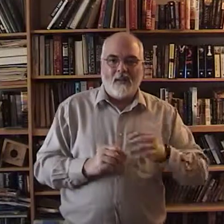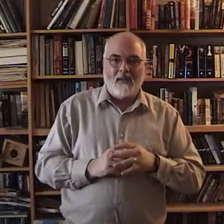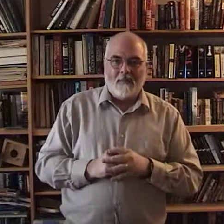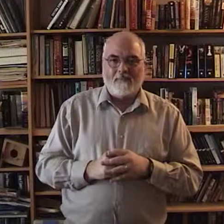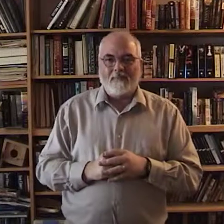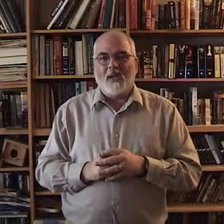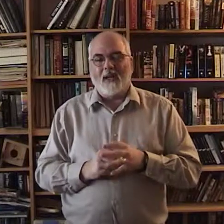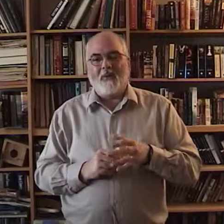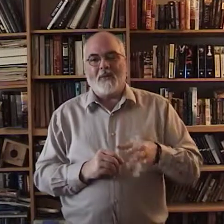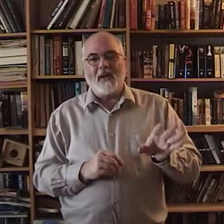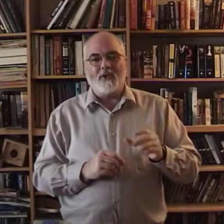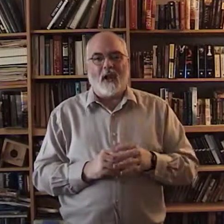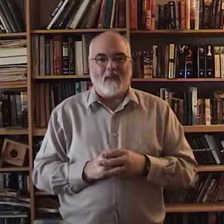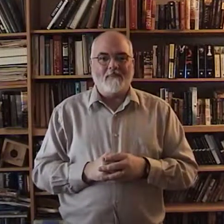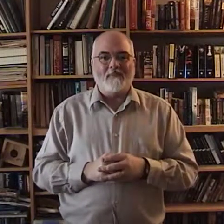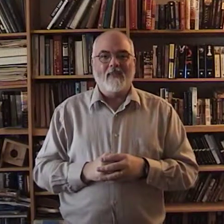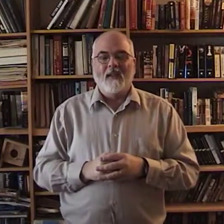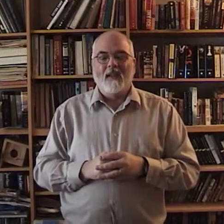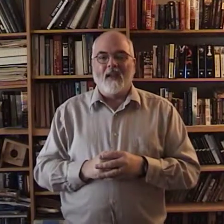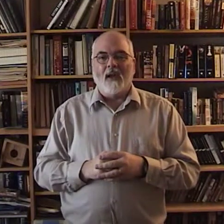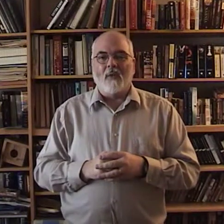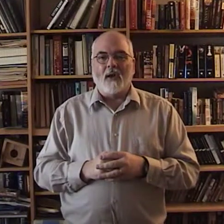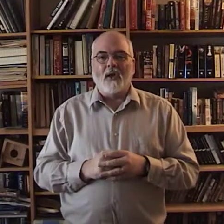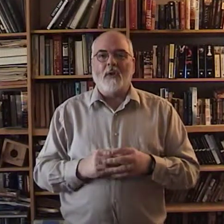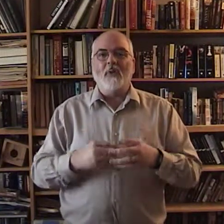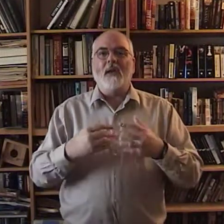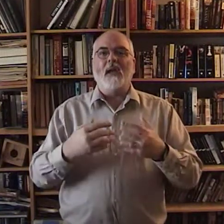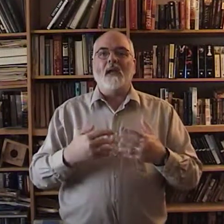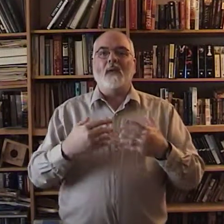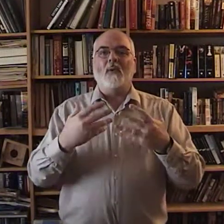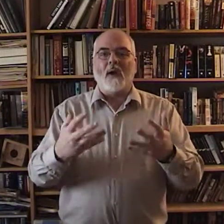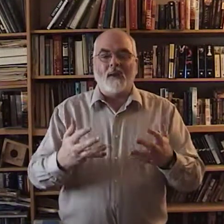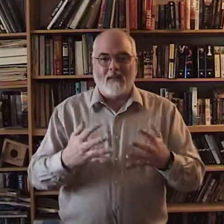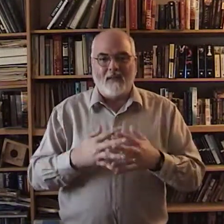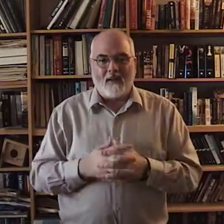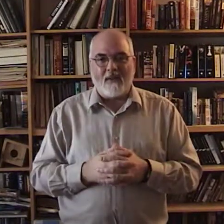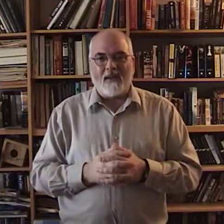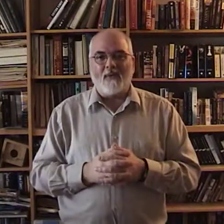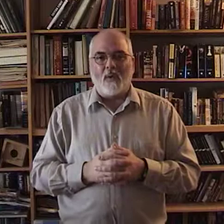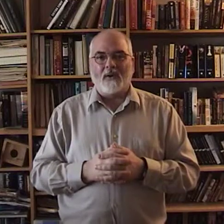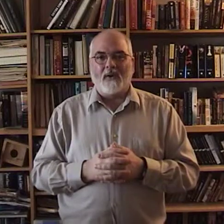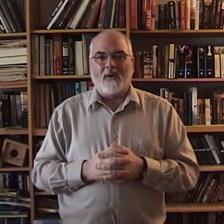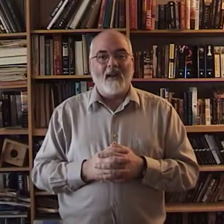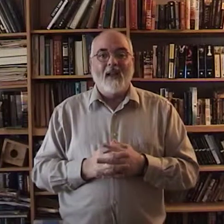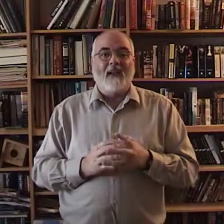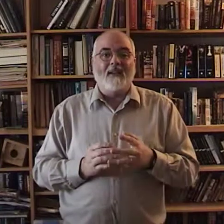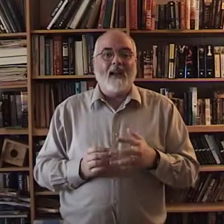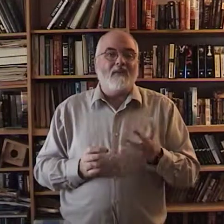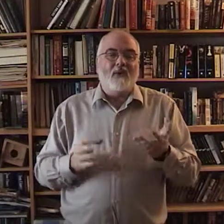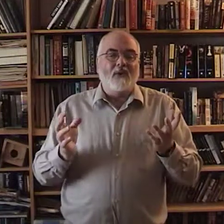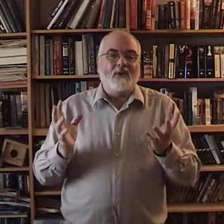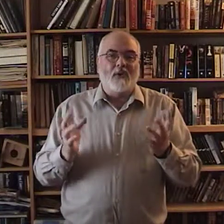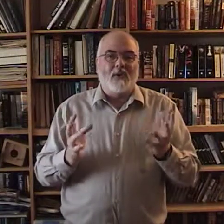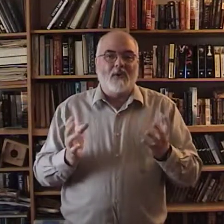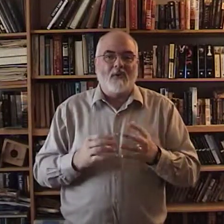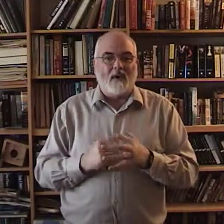them. We eject them. We're communicating the way the deaf want to hear it, and the deaf don't use the word to very